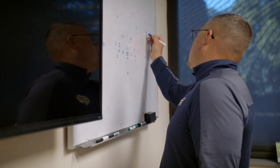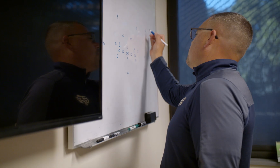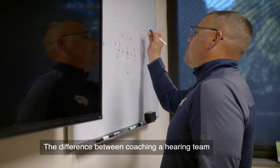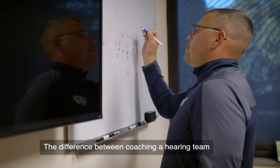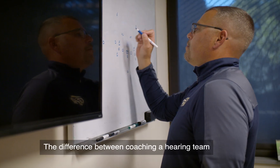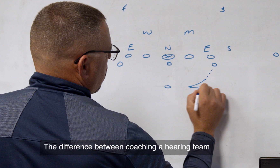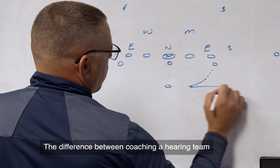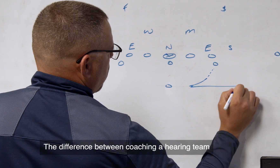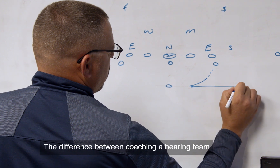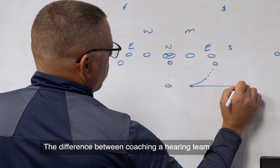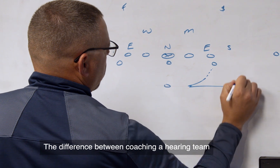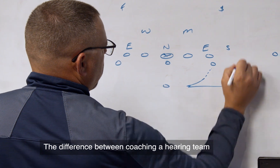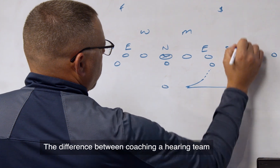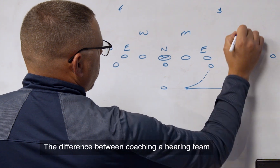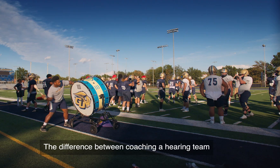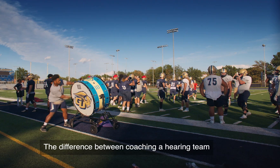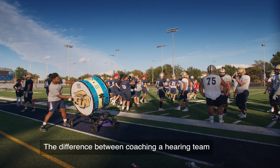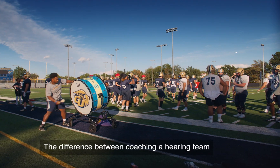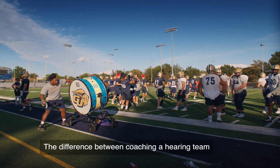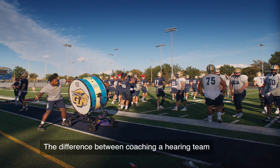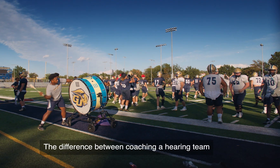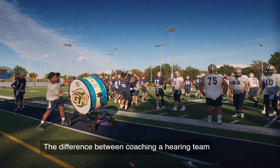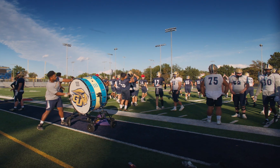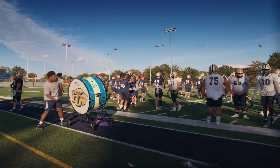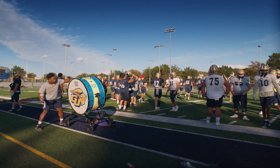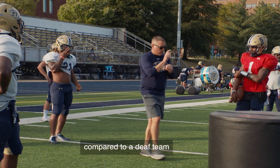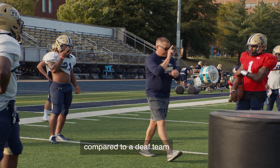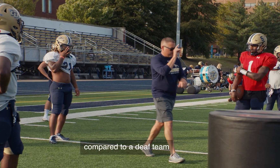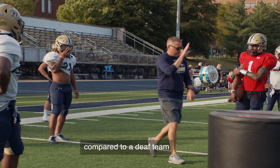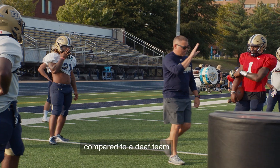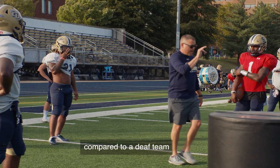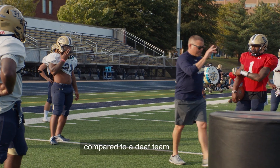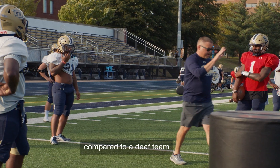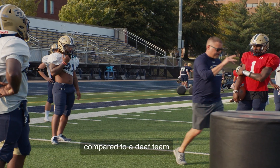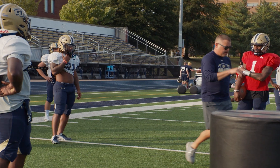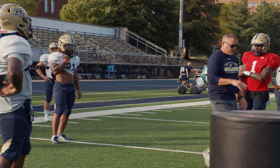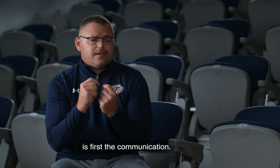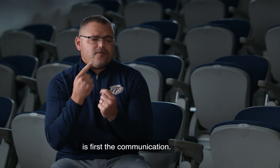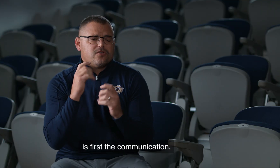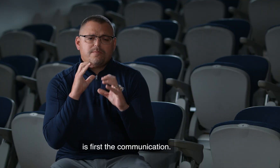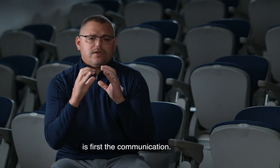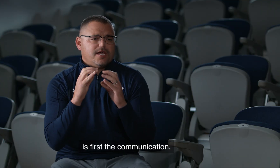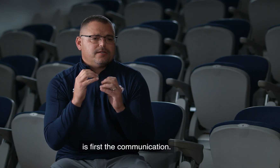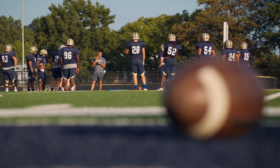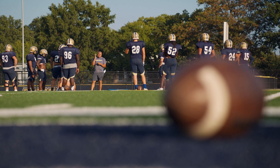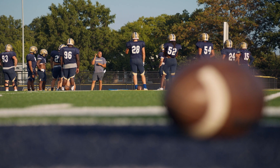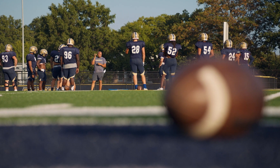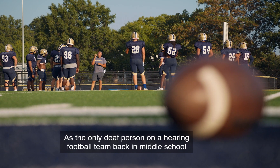The difference between coaching a hearing team compared to a Deaf team is first the communication. As